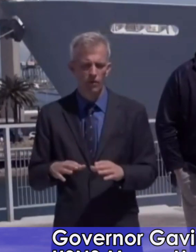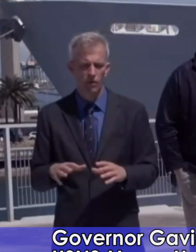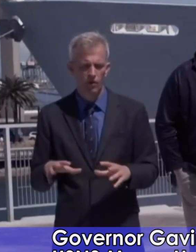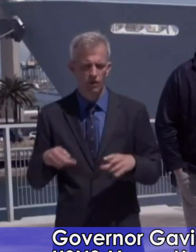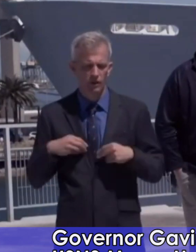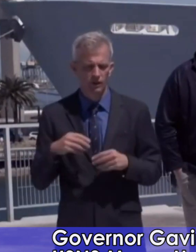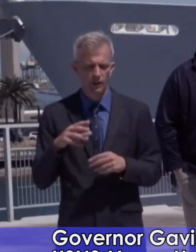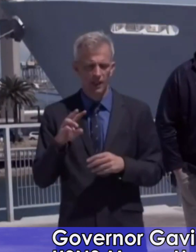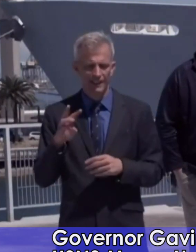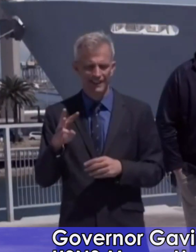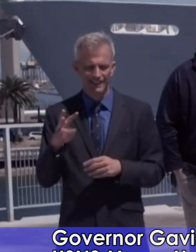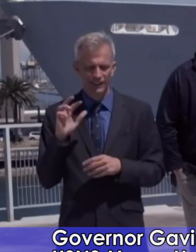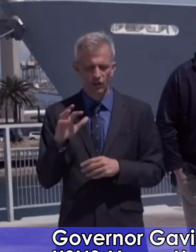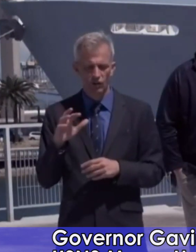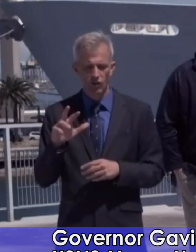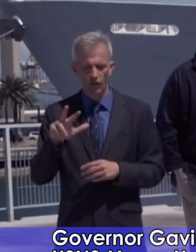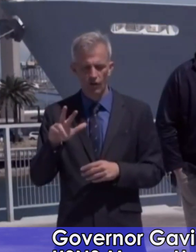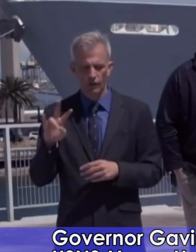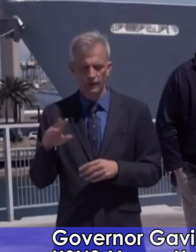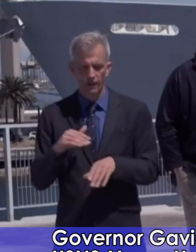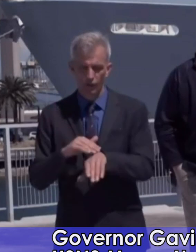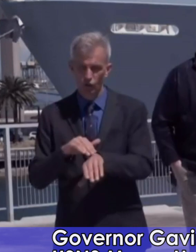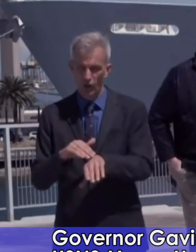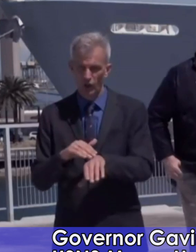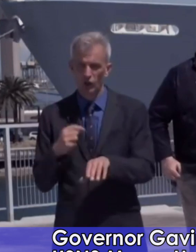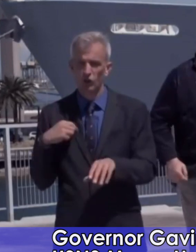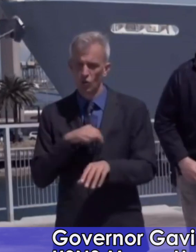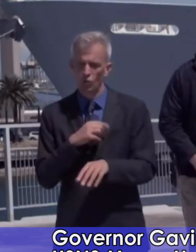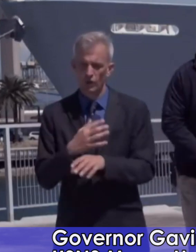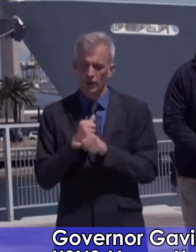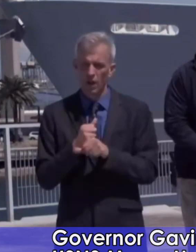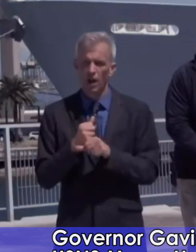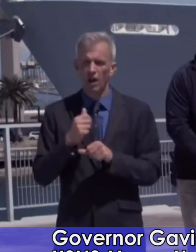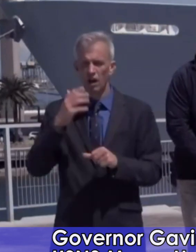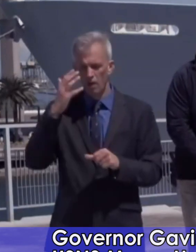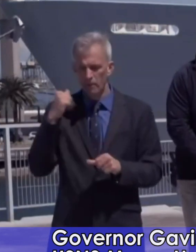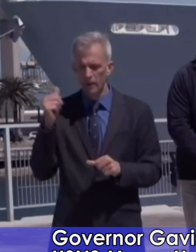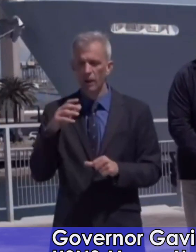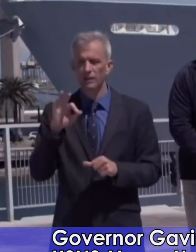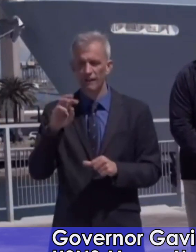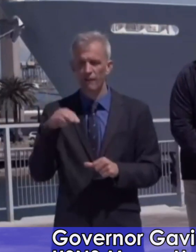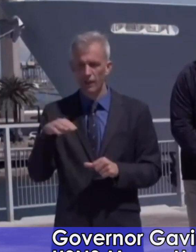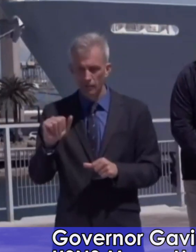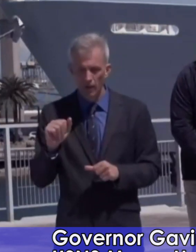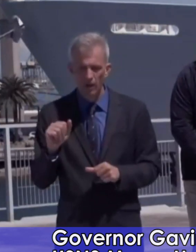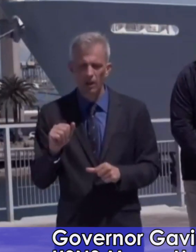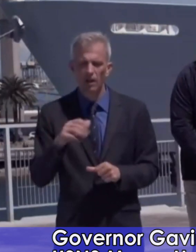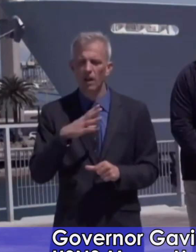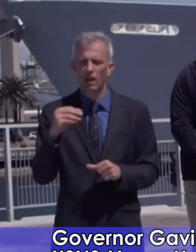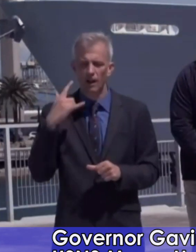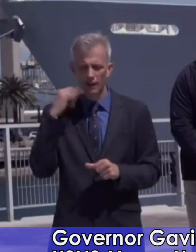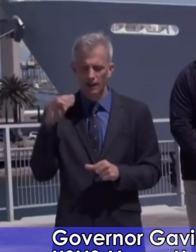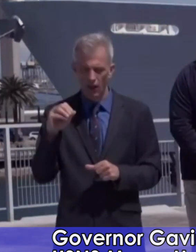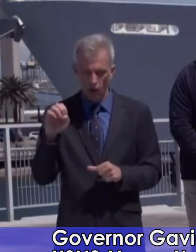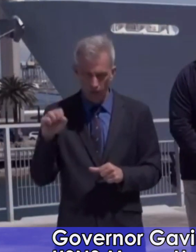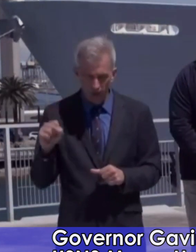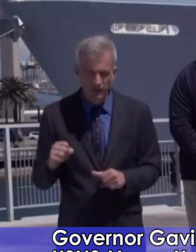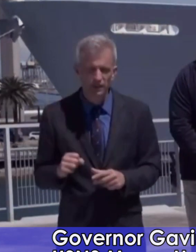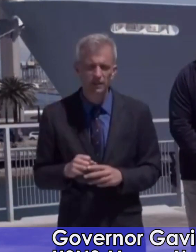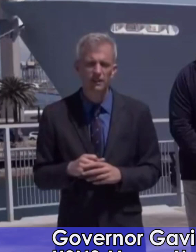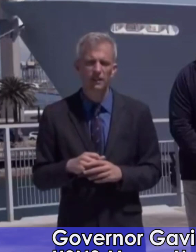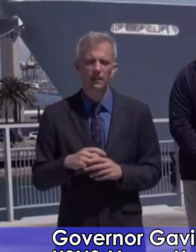637 trailers that we were able to procure because of the leadership of Bob Fenton and Mark Gilladucci, and